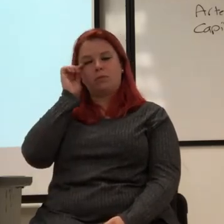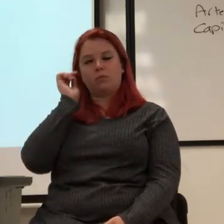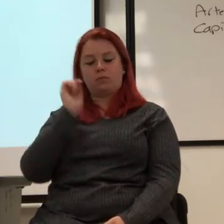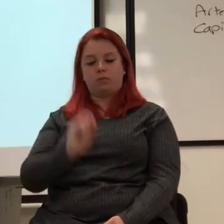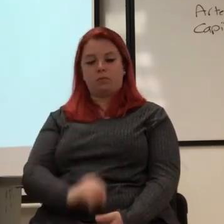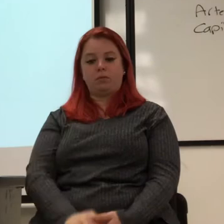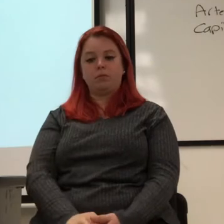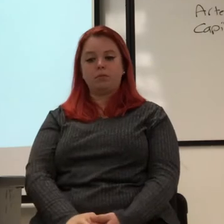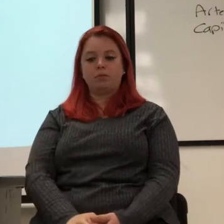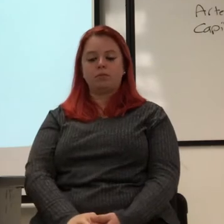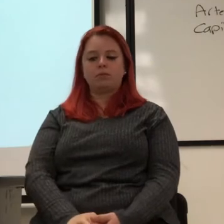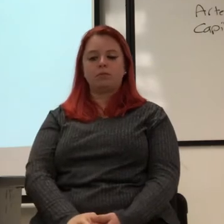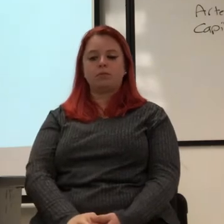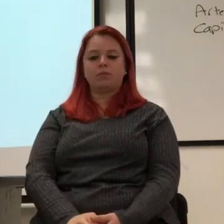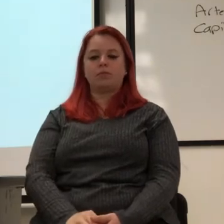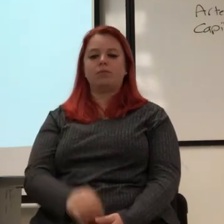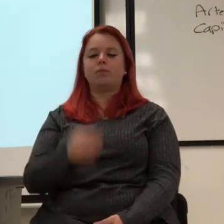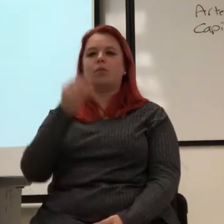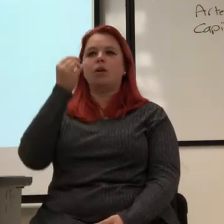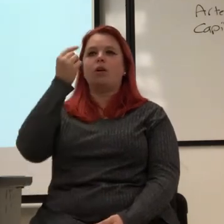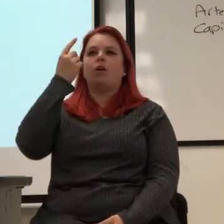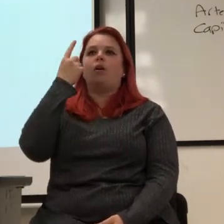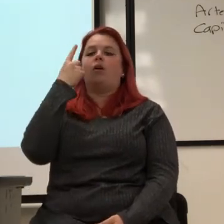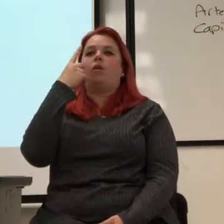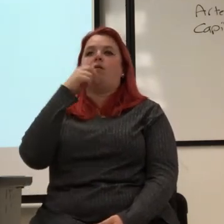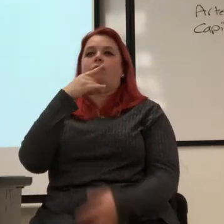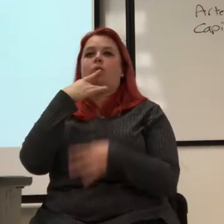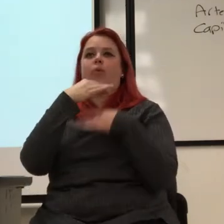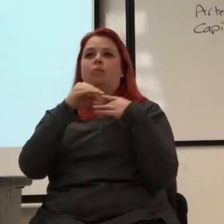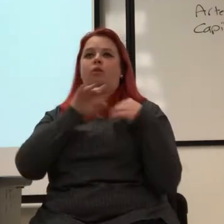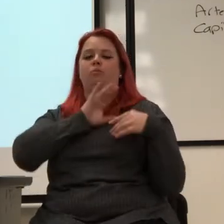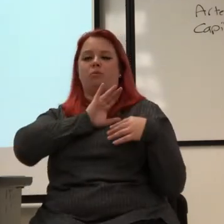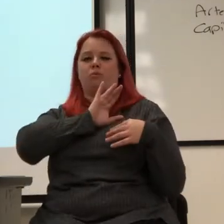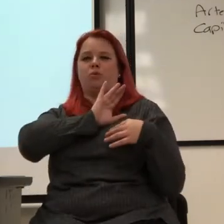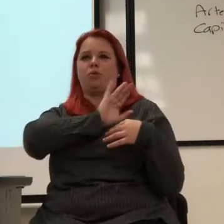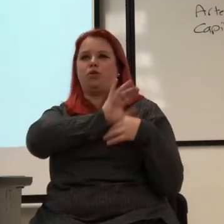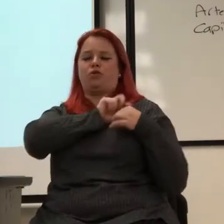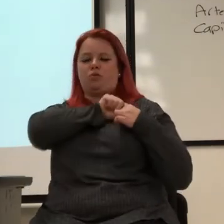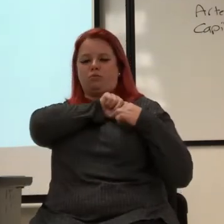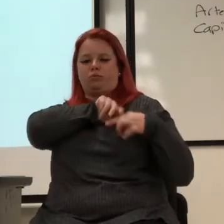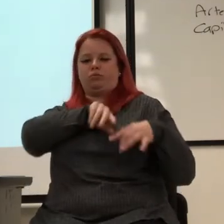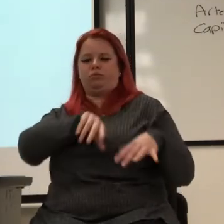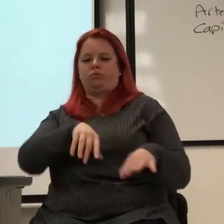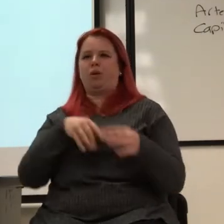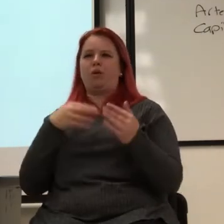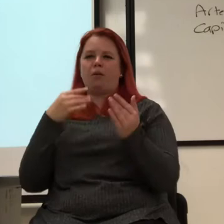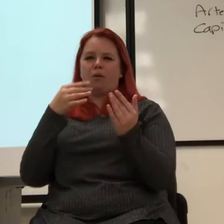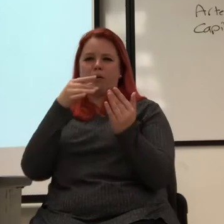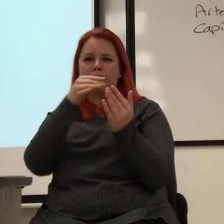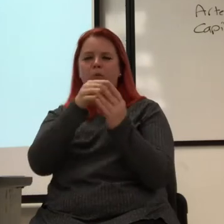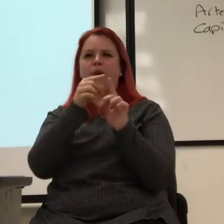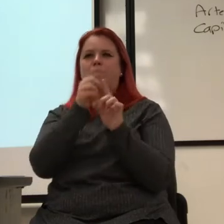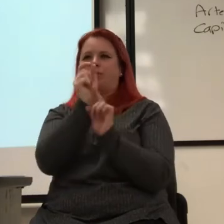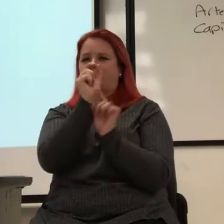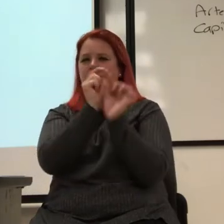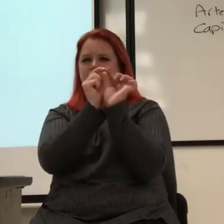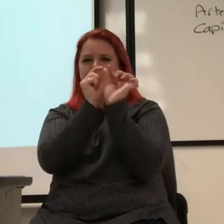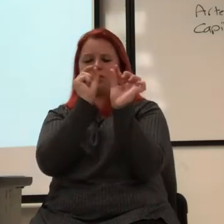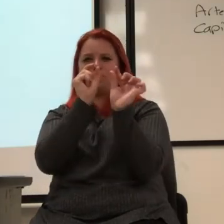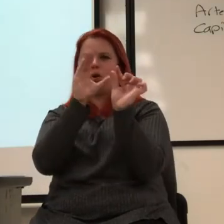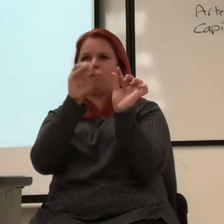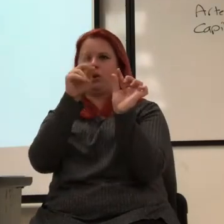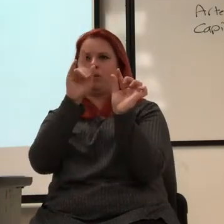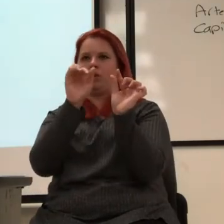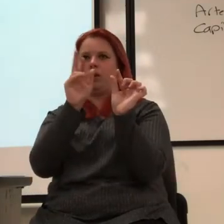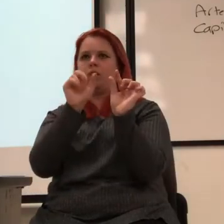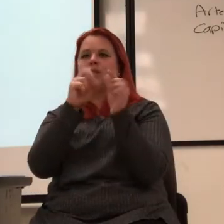Now, to push blood from arteries to branch out all the way to these small capillaries, arteries need a lot of pressure